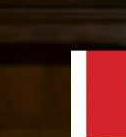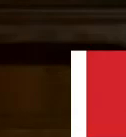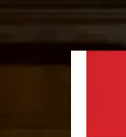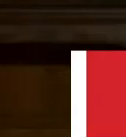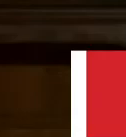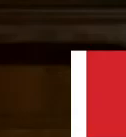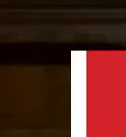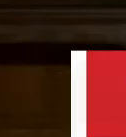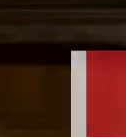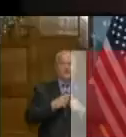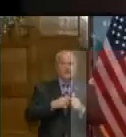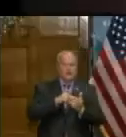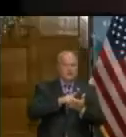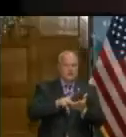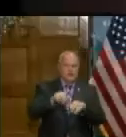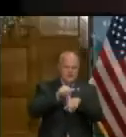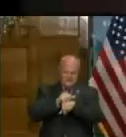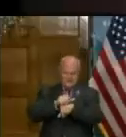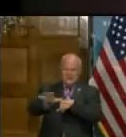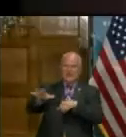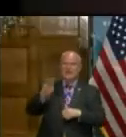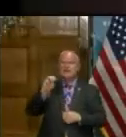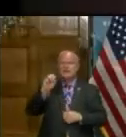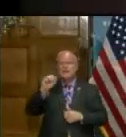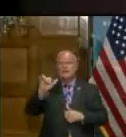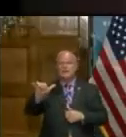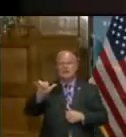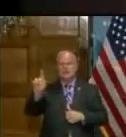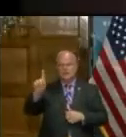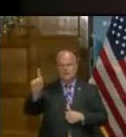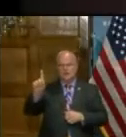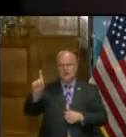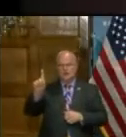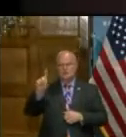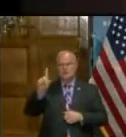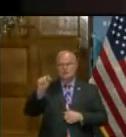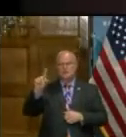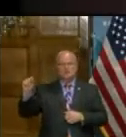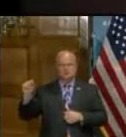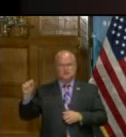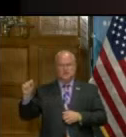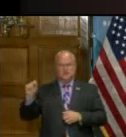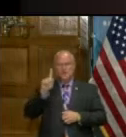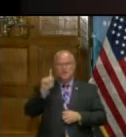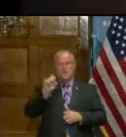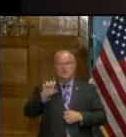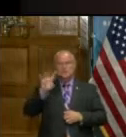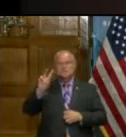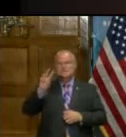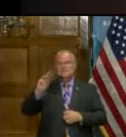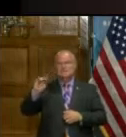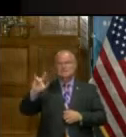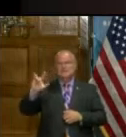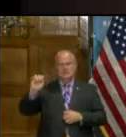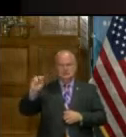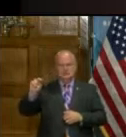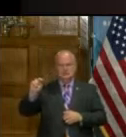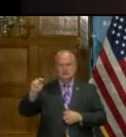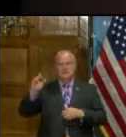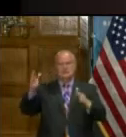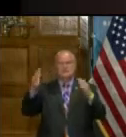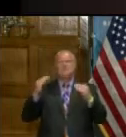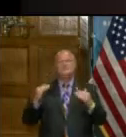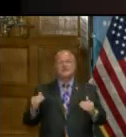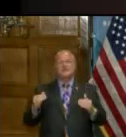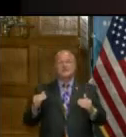so the first payments went out on May 1, 2020 of $1.7 million,